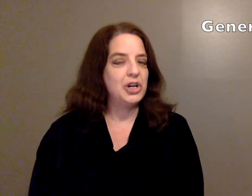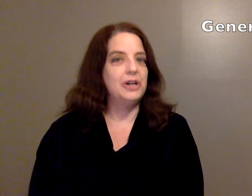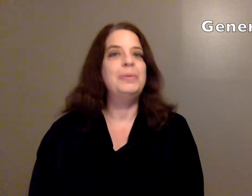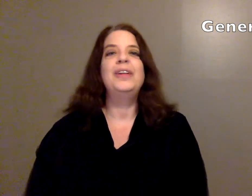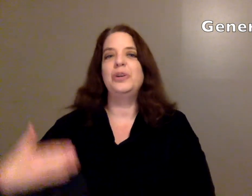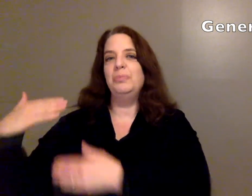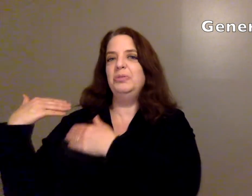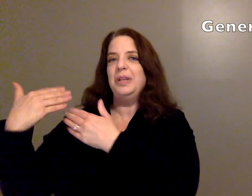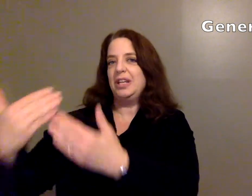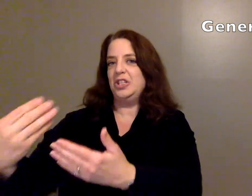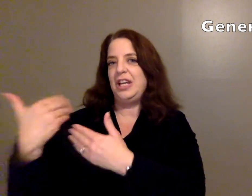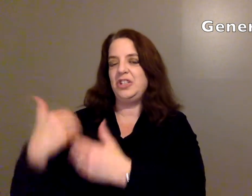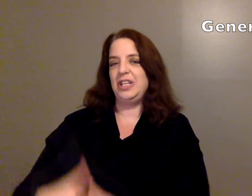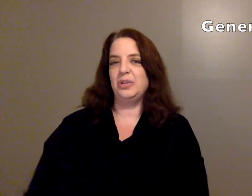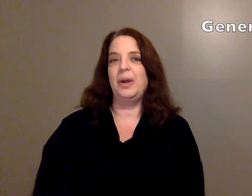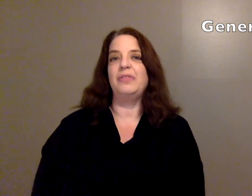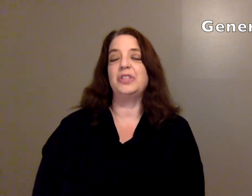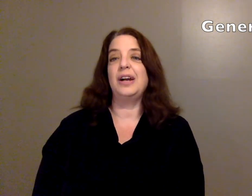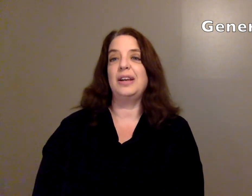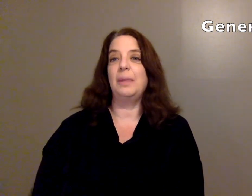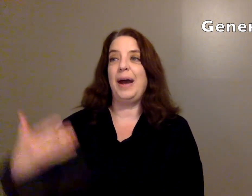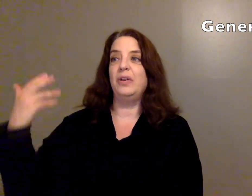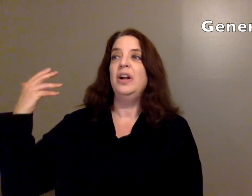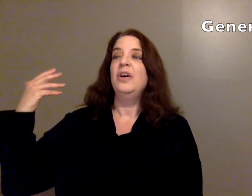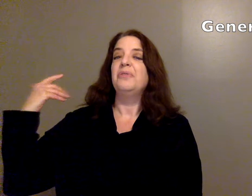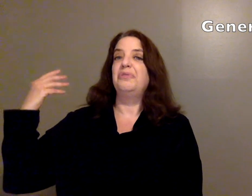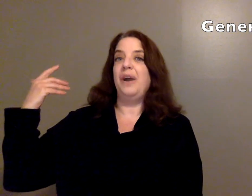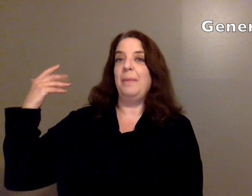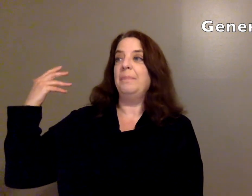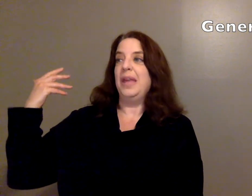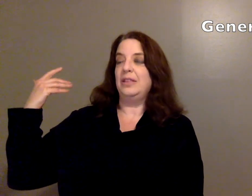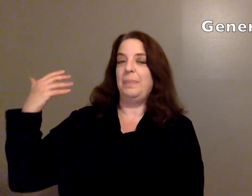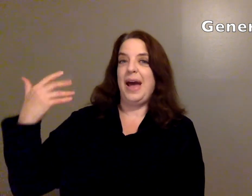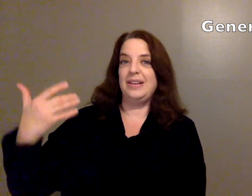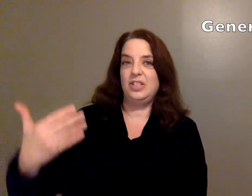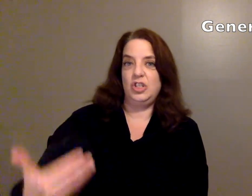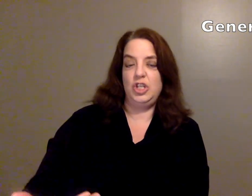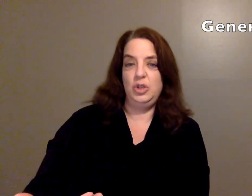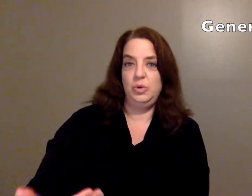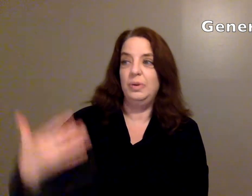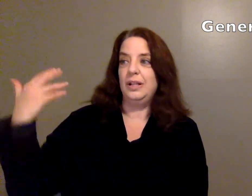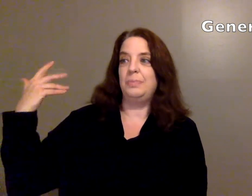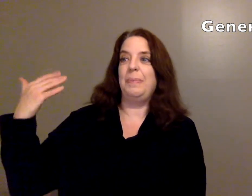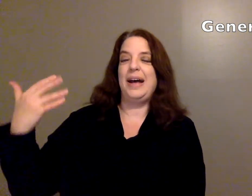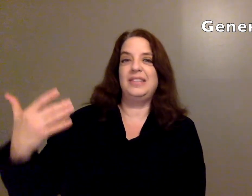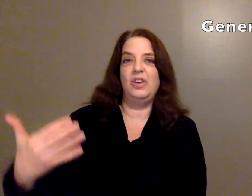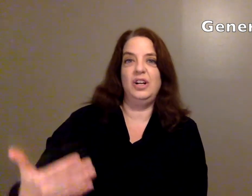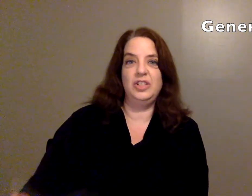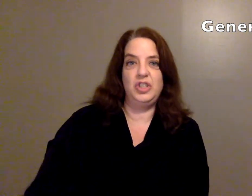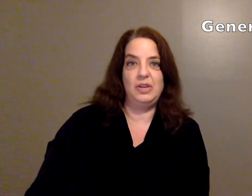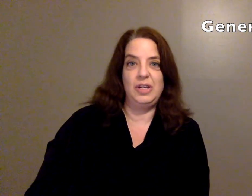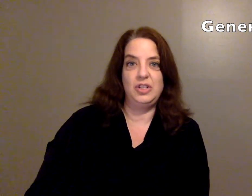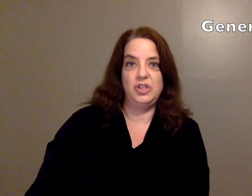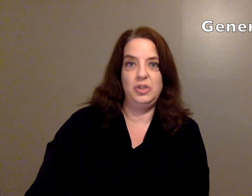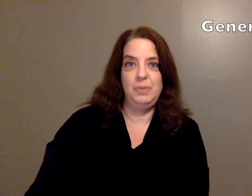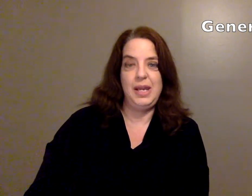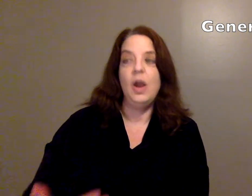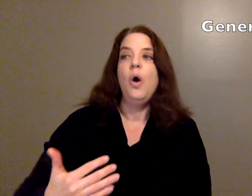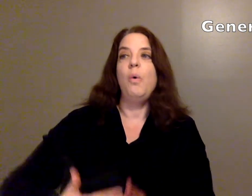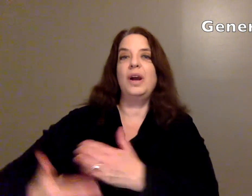term, the movement can change either way. If you're talking about from the past to, it's been passed down all these generations to me, or if